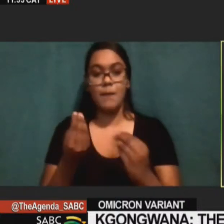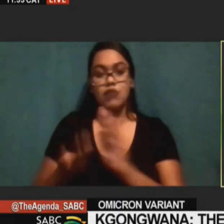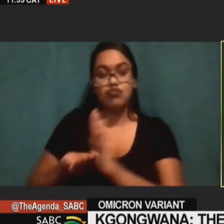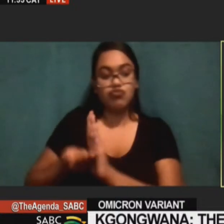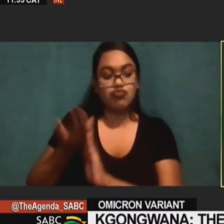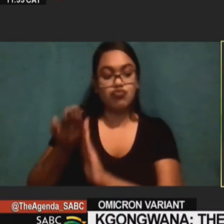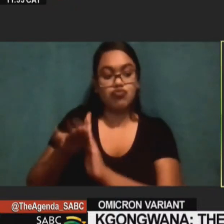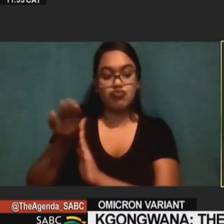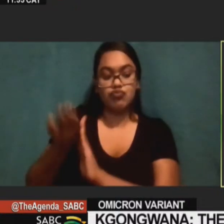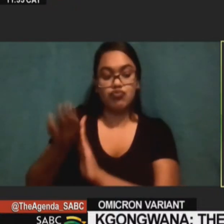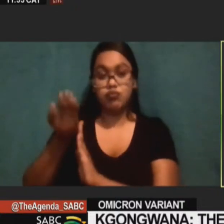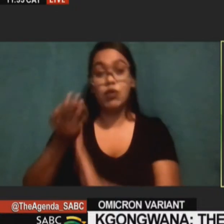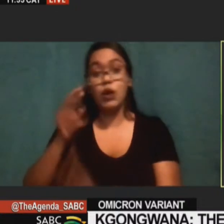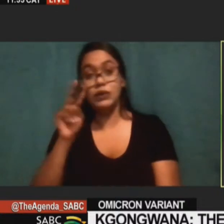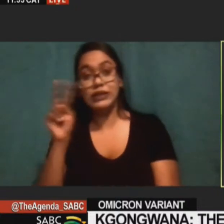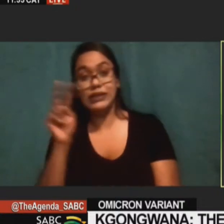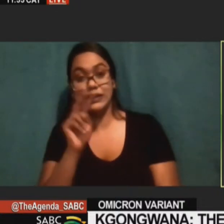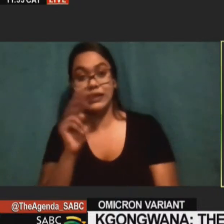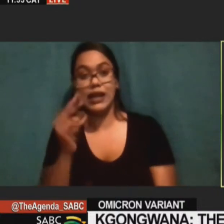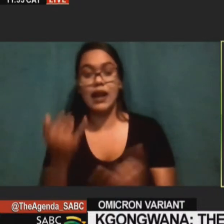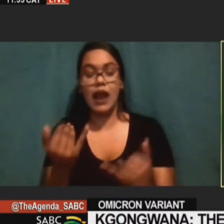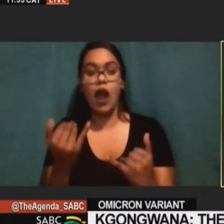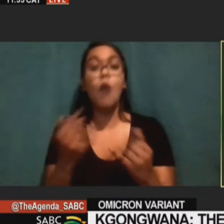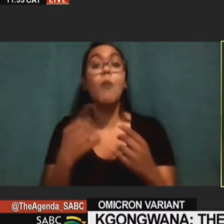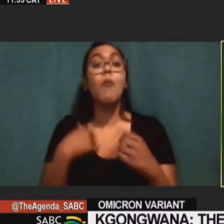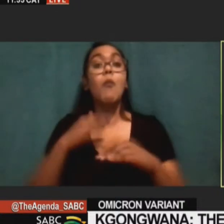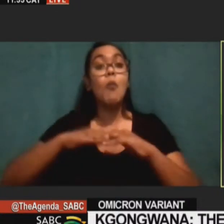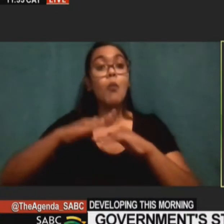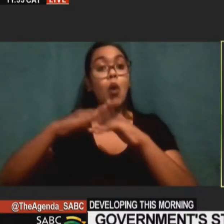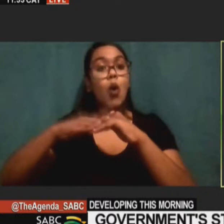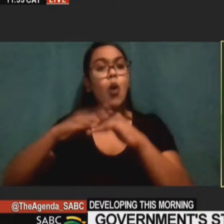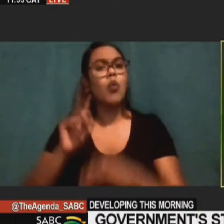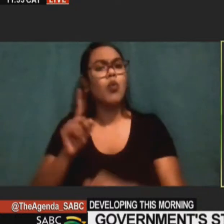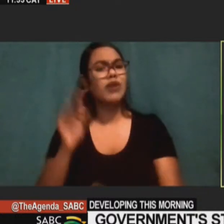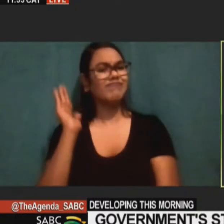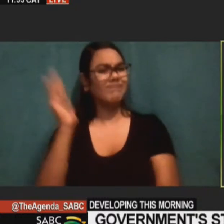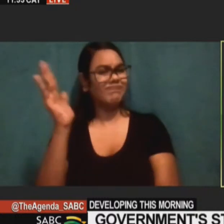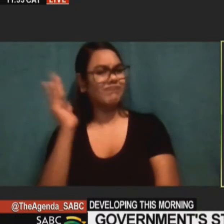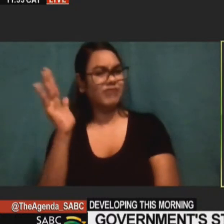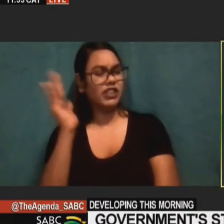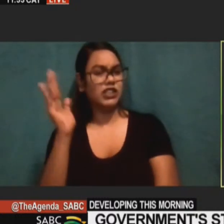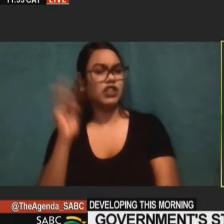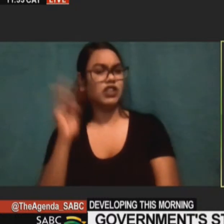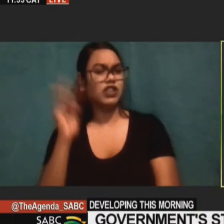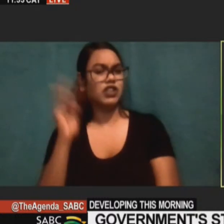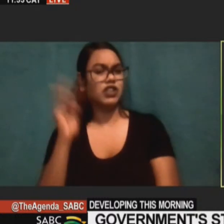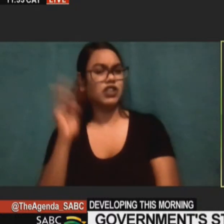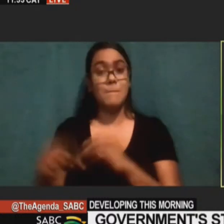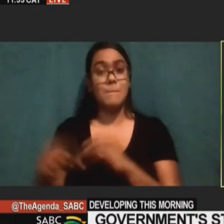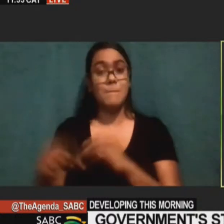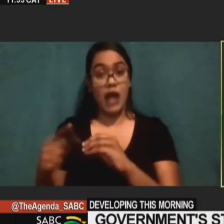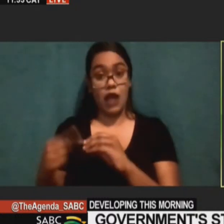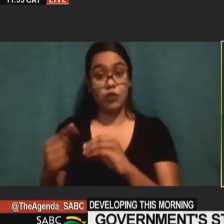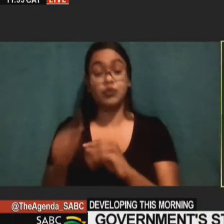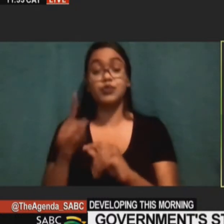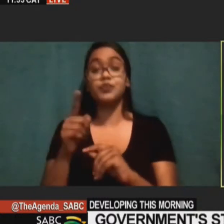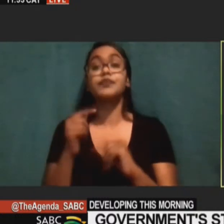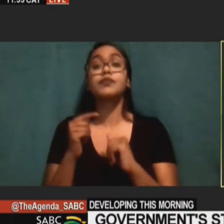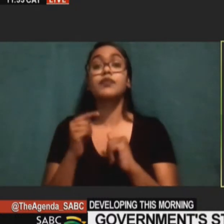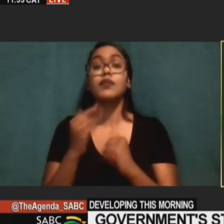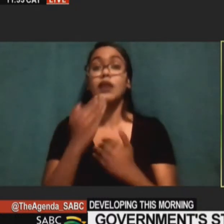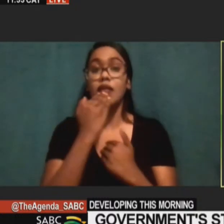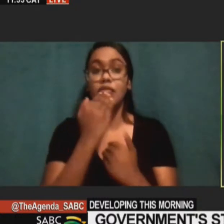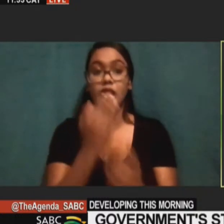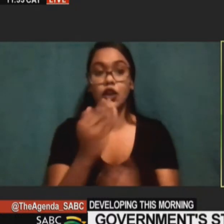of what the patient's presentation features are, or I think as we go along. Thank you, Foster.